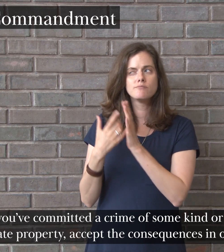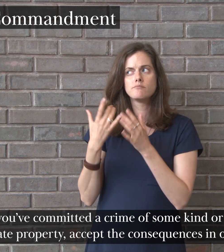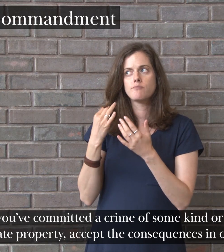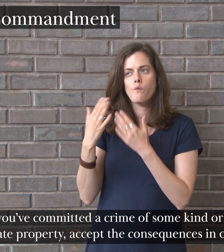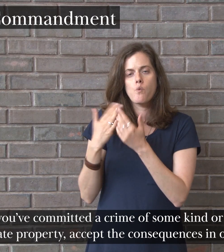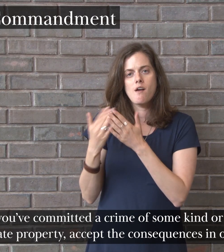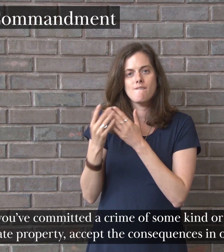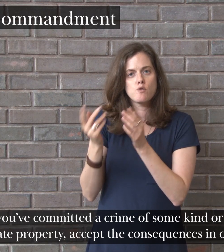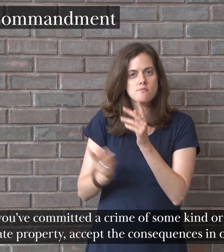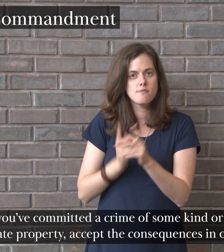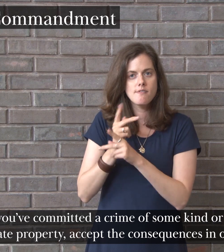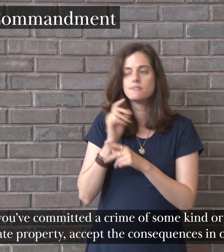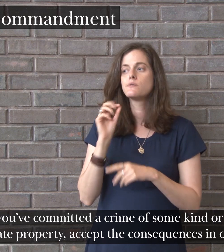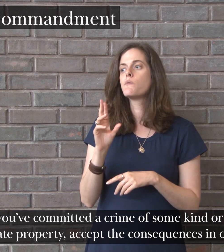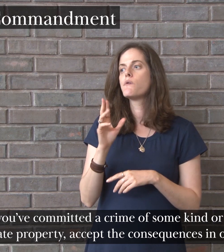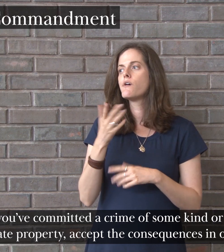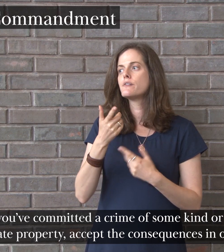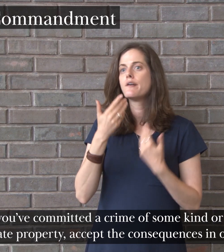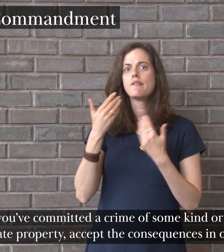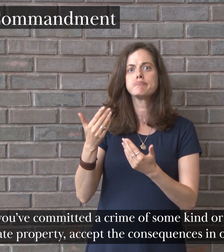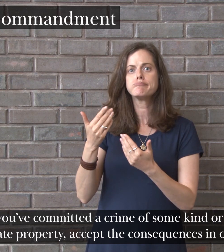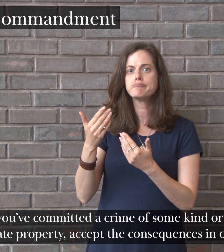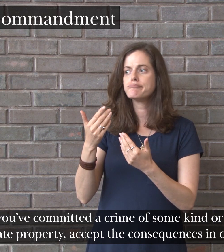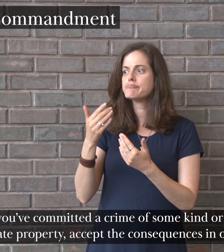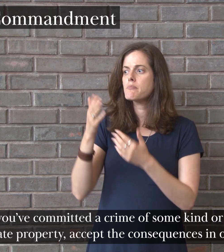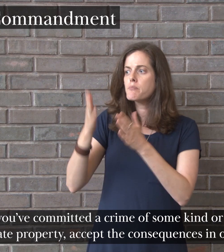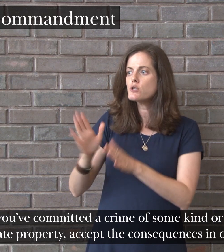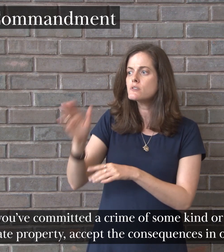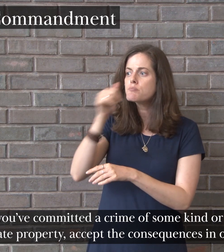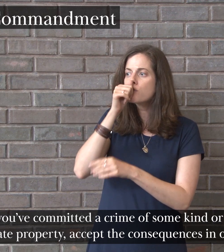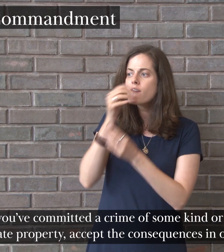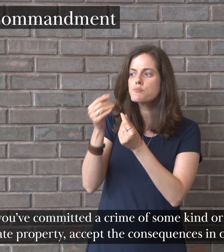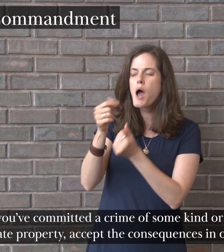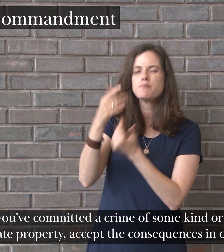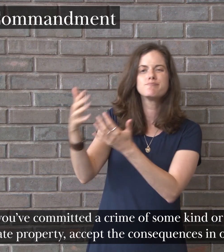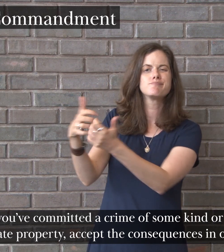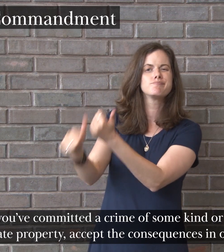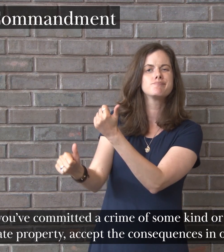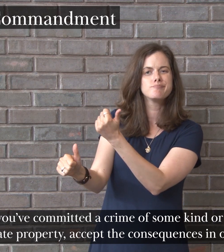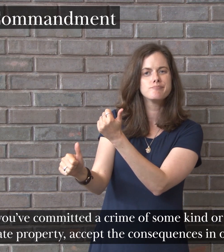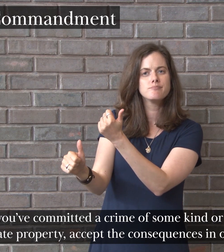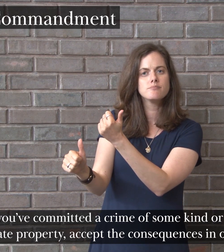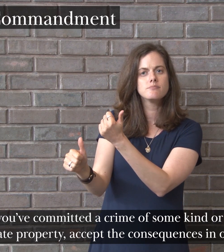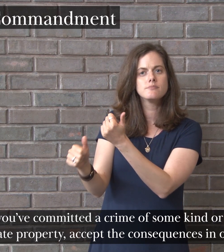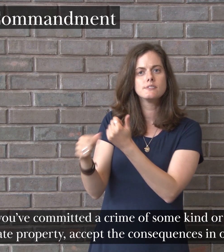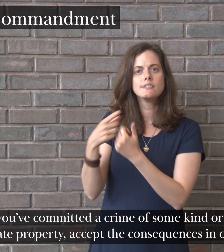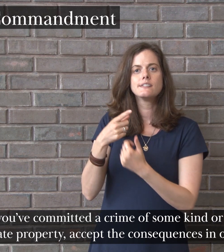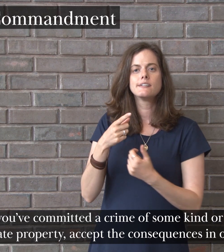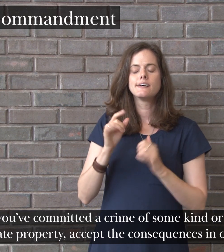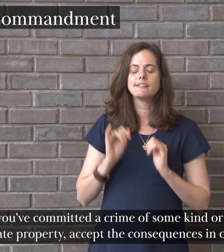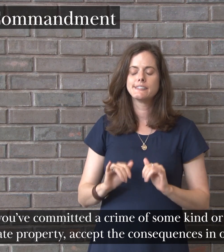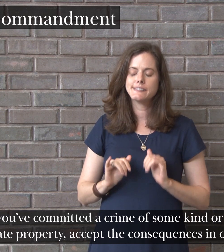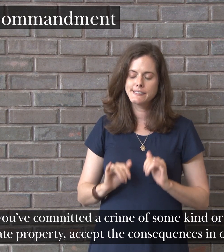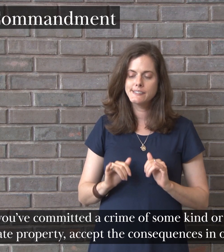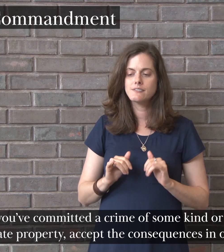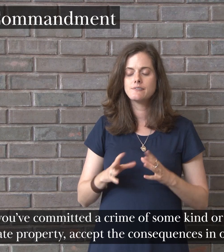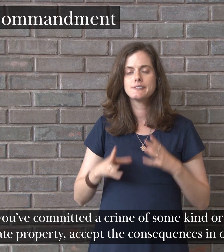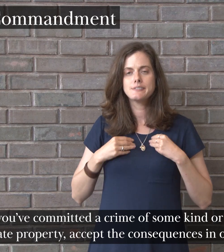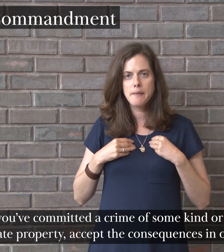or damaged someone's private property, accept the consequences in order to make amends.